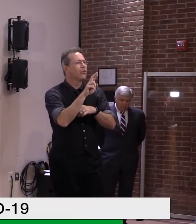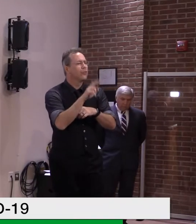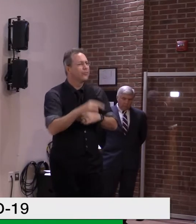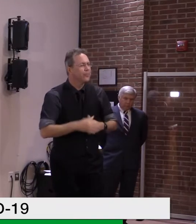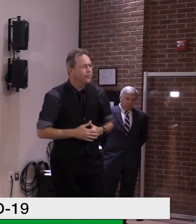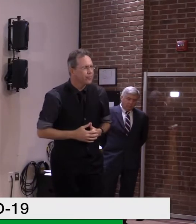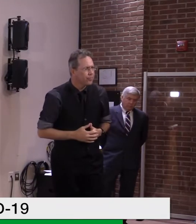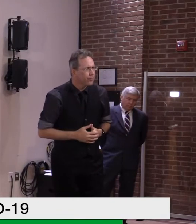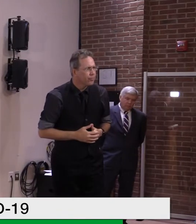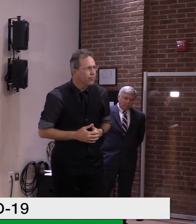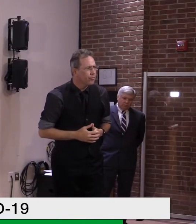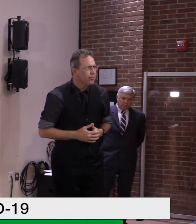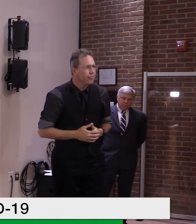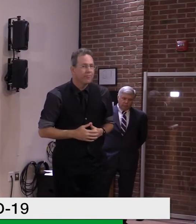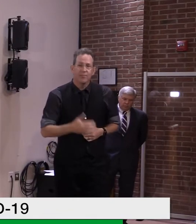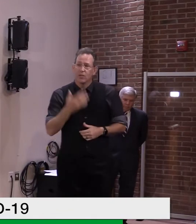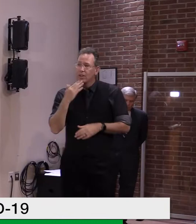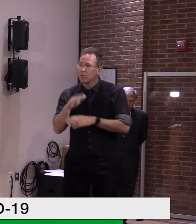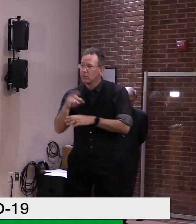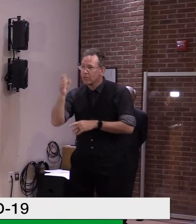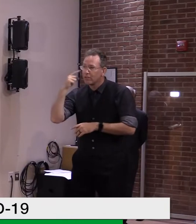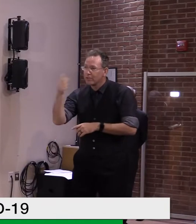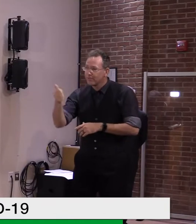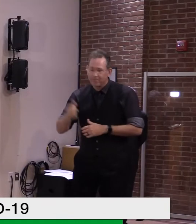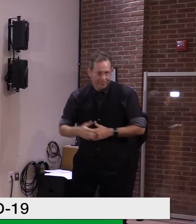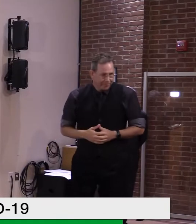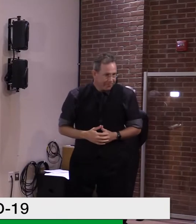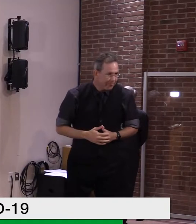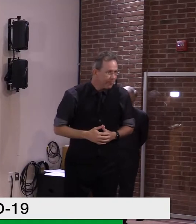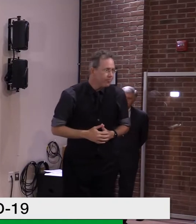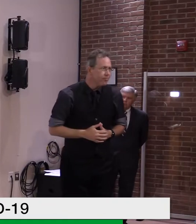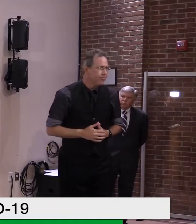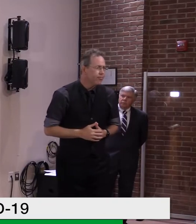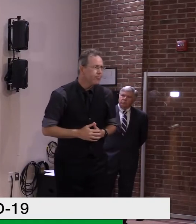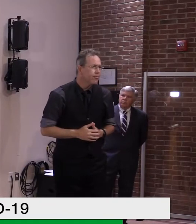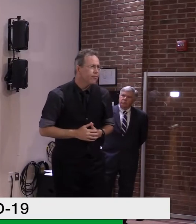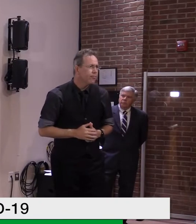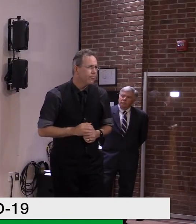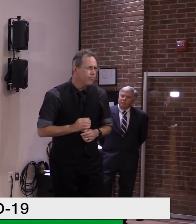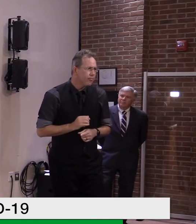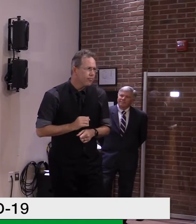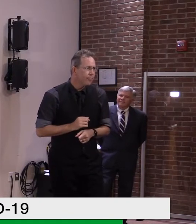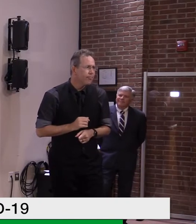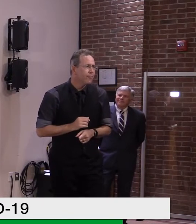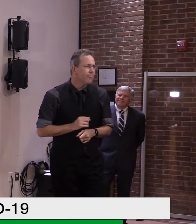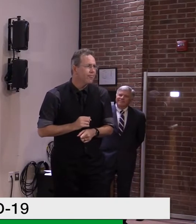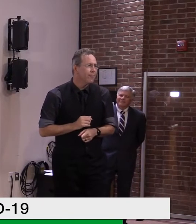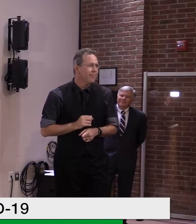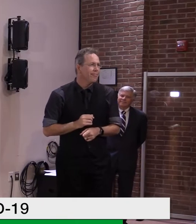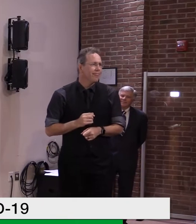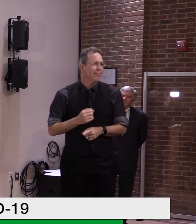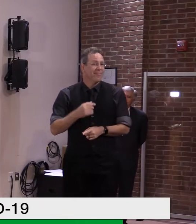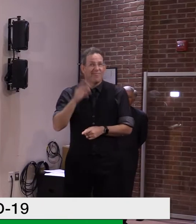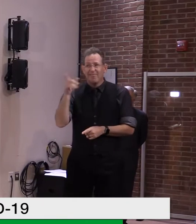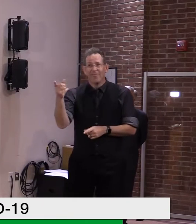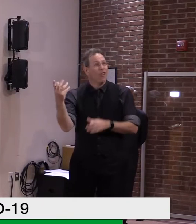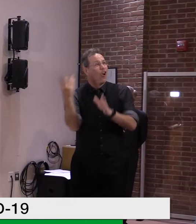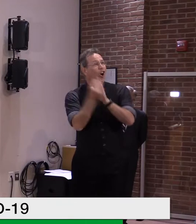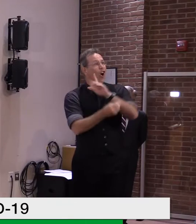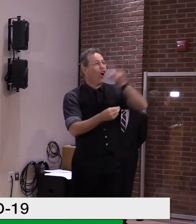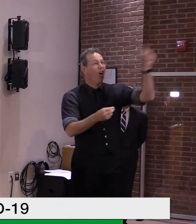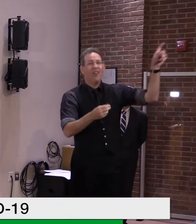Good afternoon, Governor. Apparently most of us want to talk to you today and not your cabinet, so we all love you too.